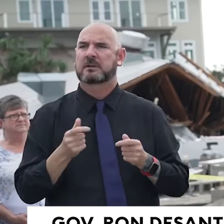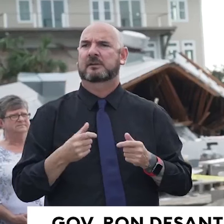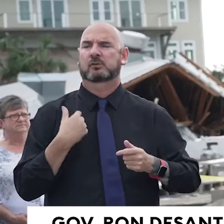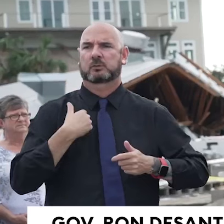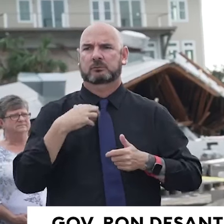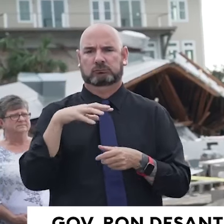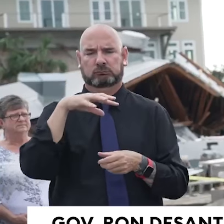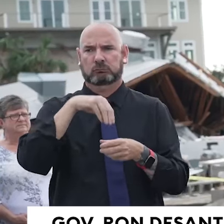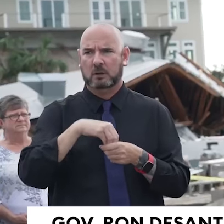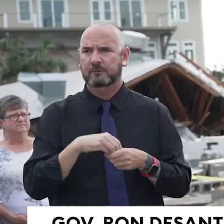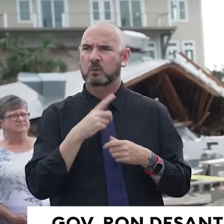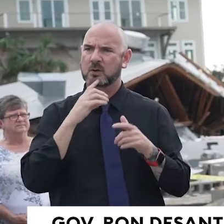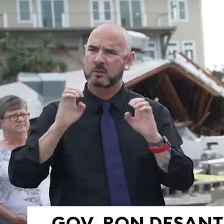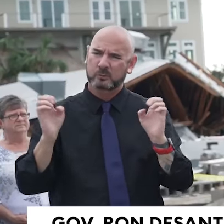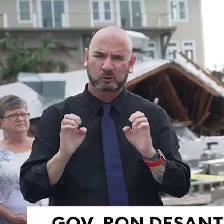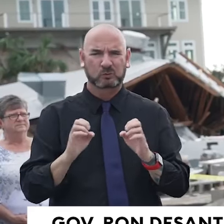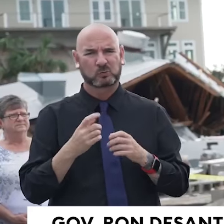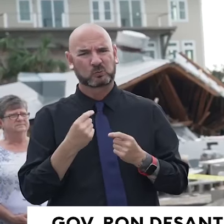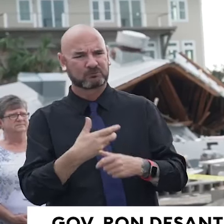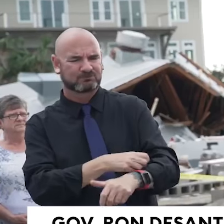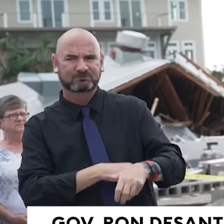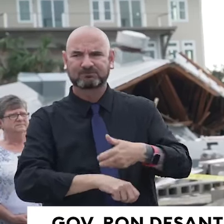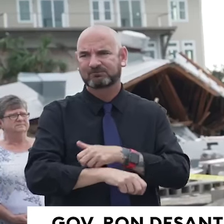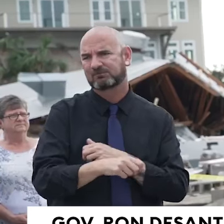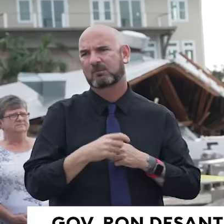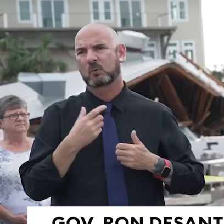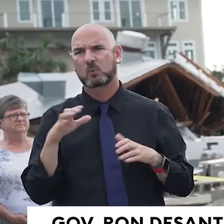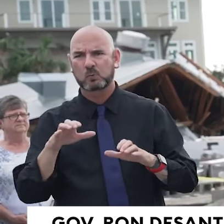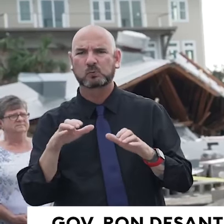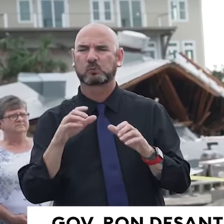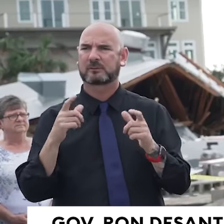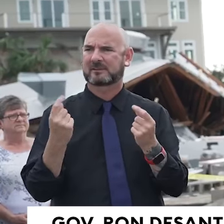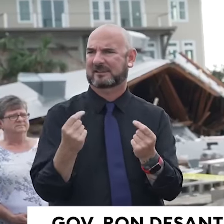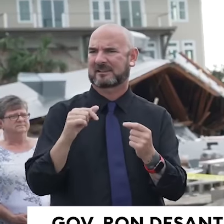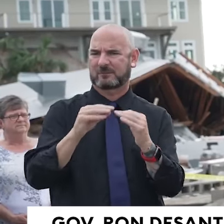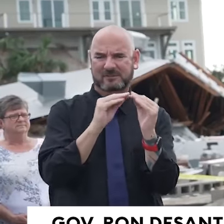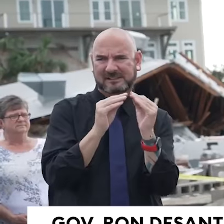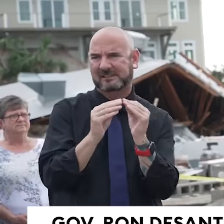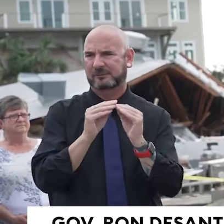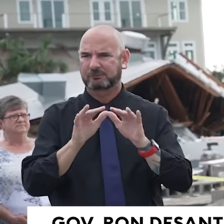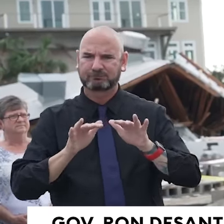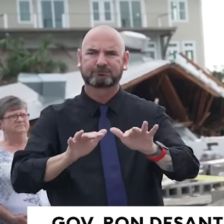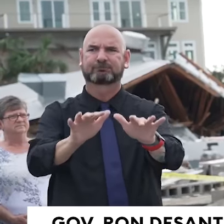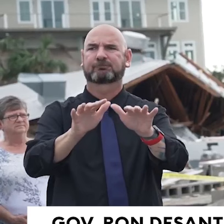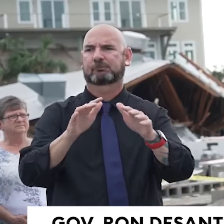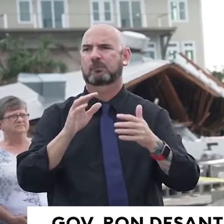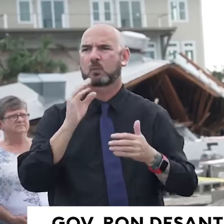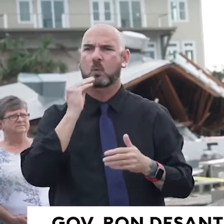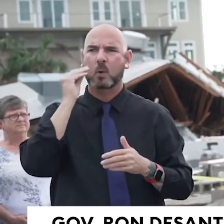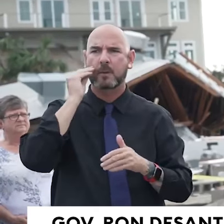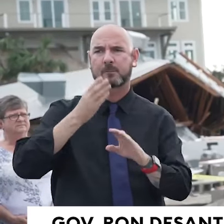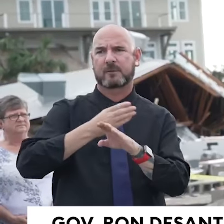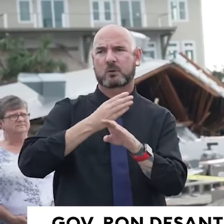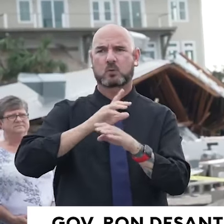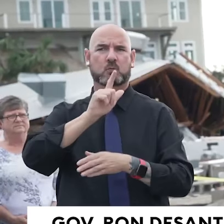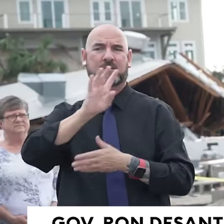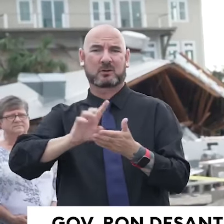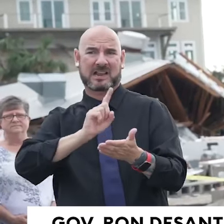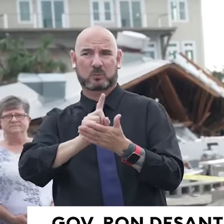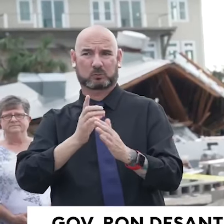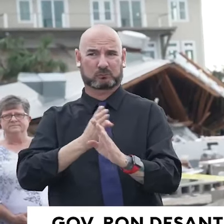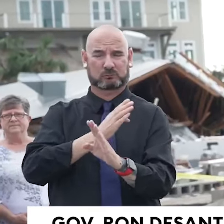emergency posture, began the emergency repairs, and so within 24 hours of starting the